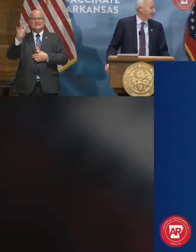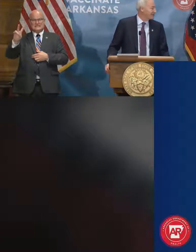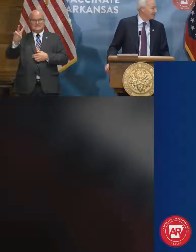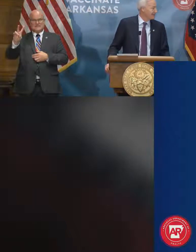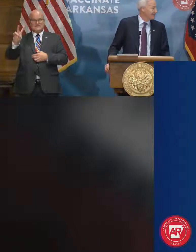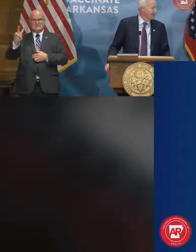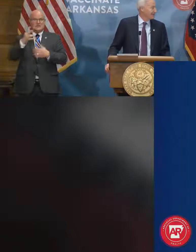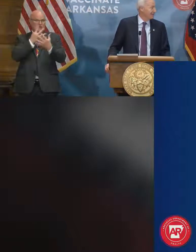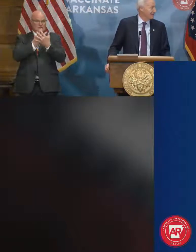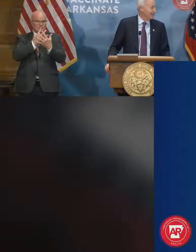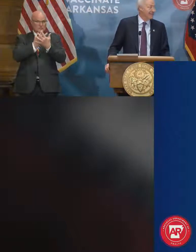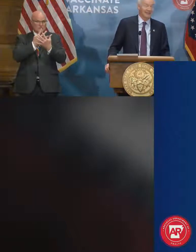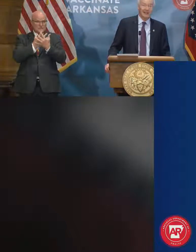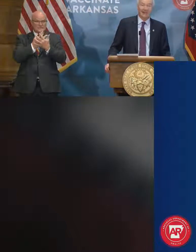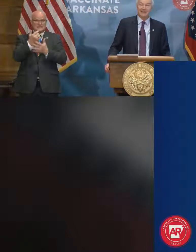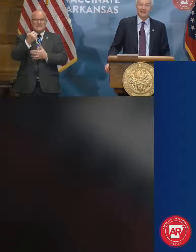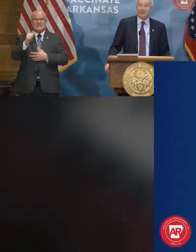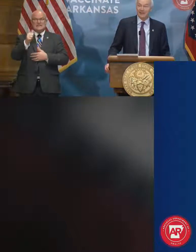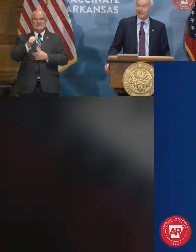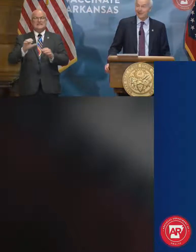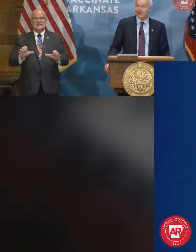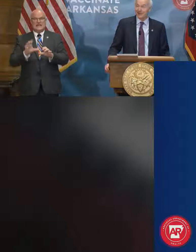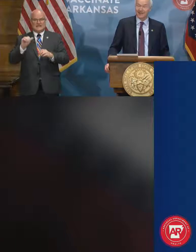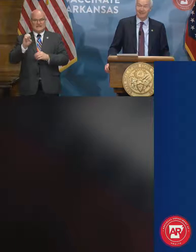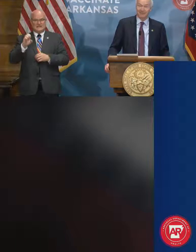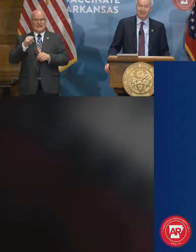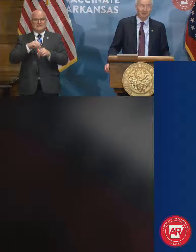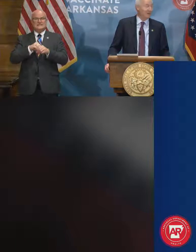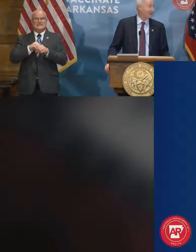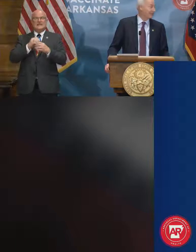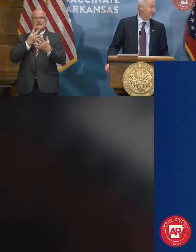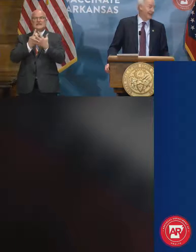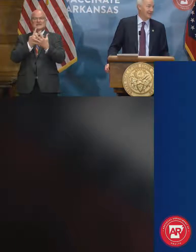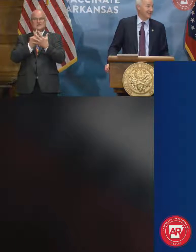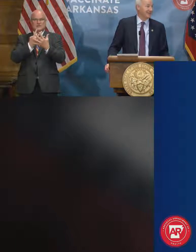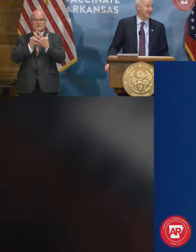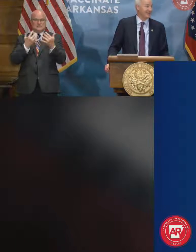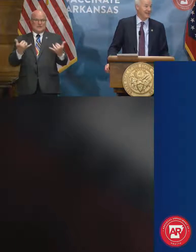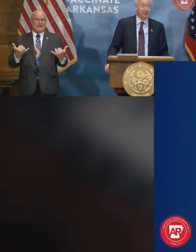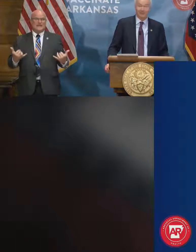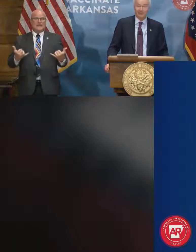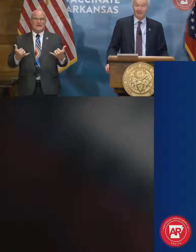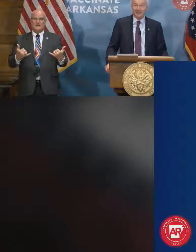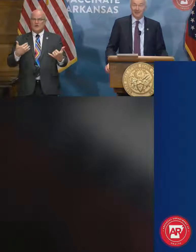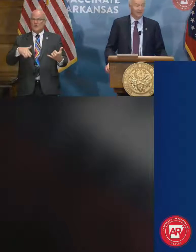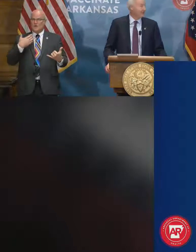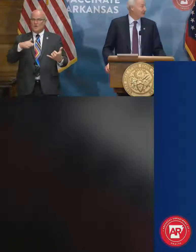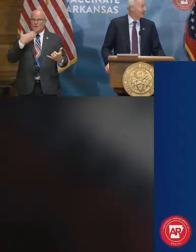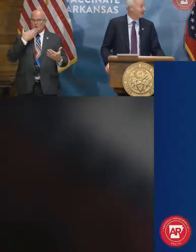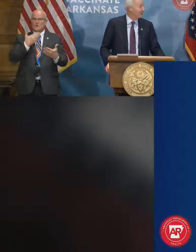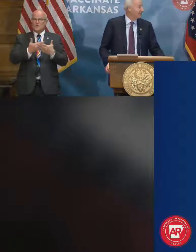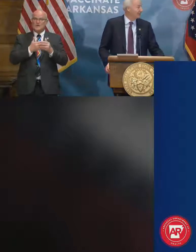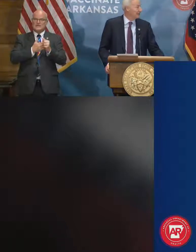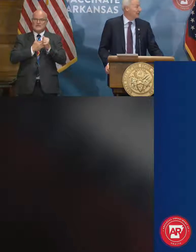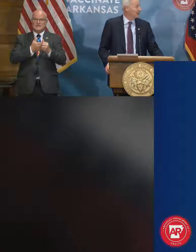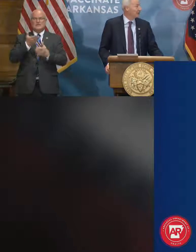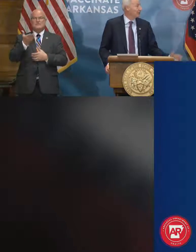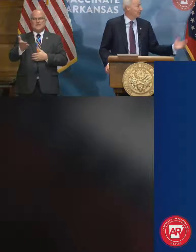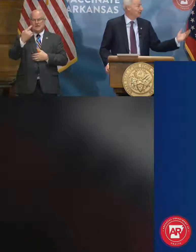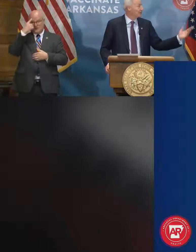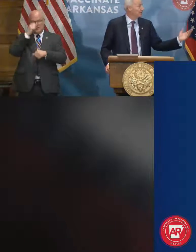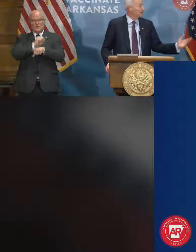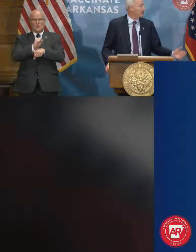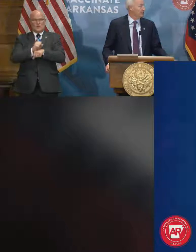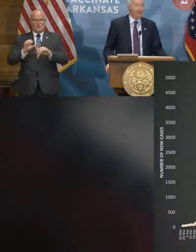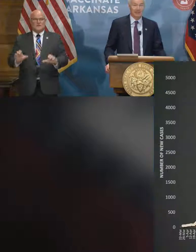correctional institution, only 10 active cases in our Department of Corrections, so hats off again to the leadership there for the